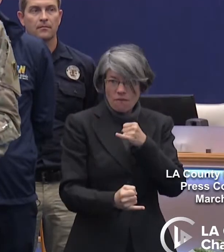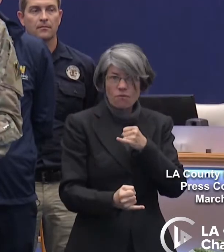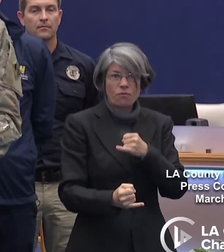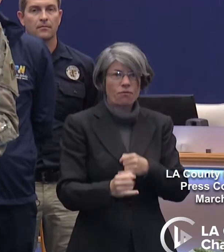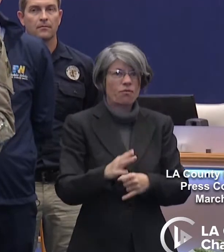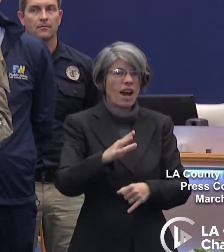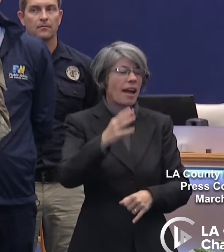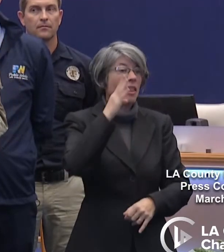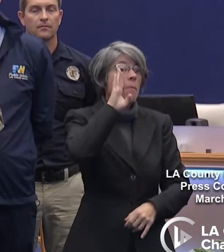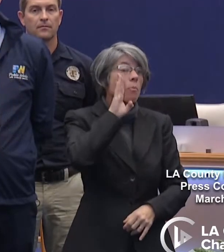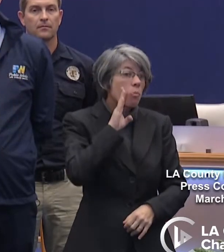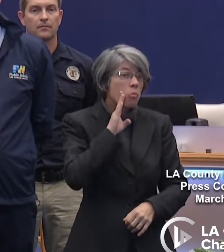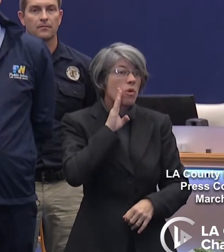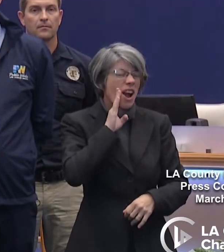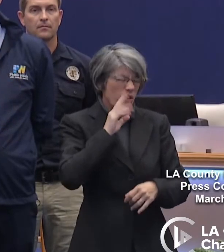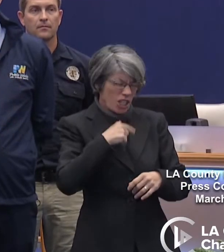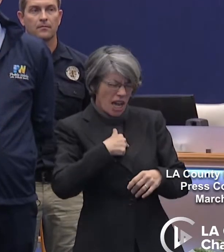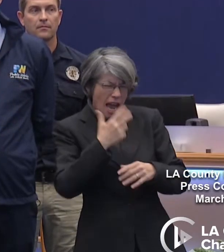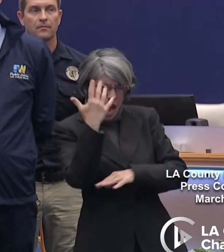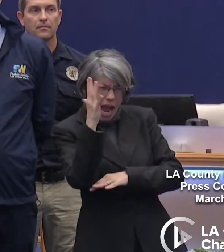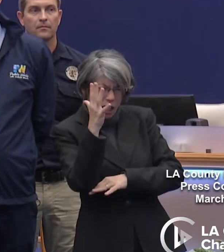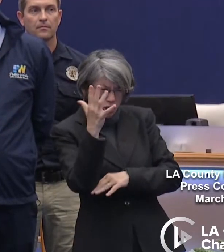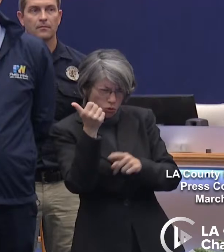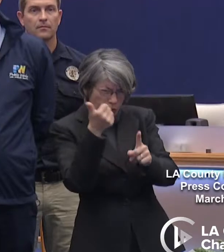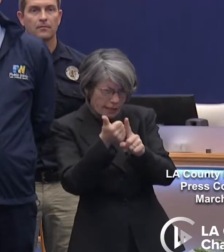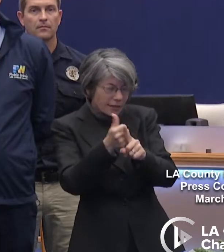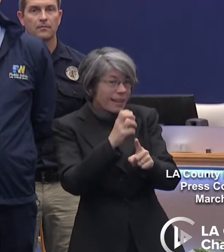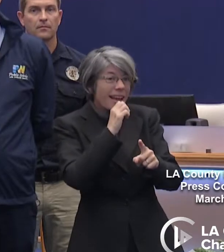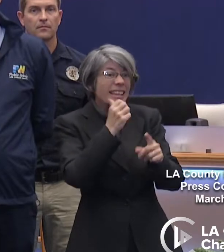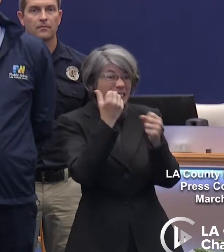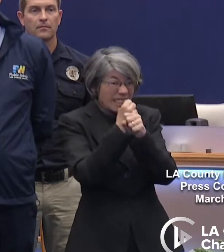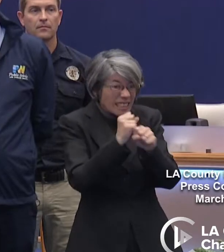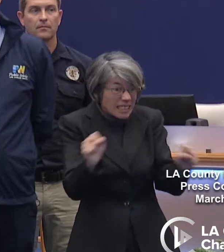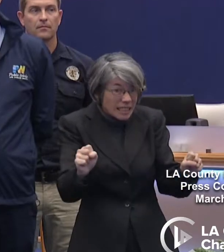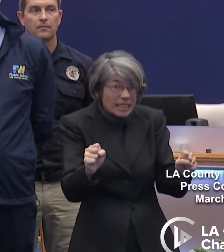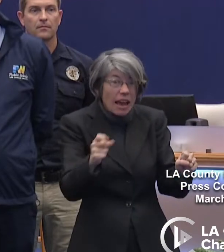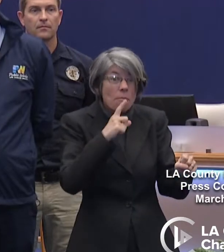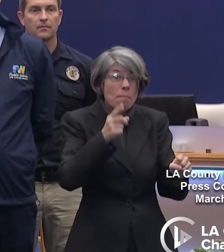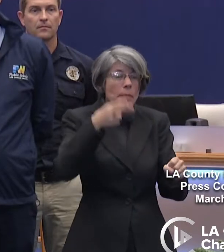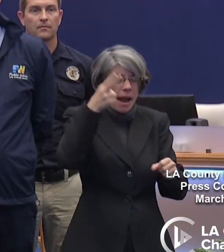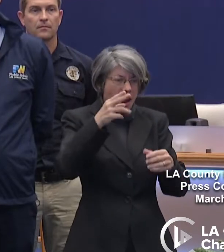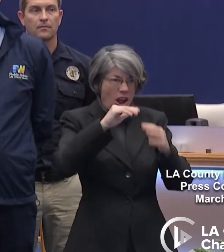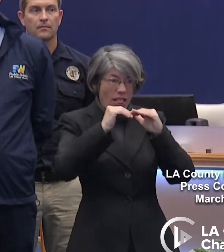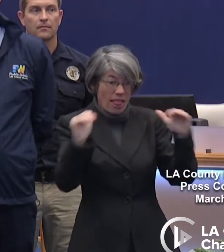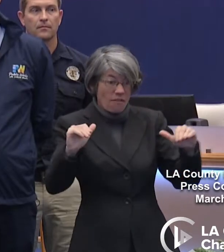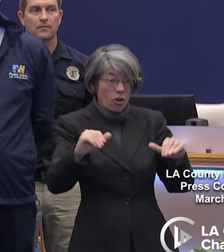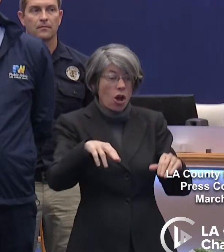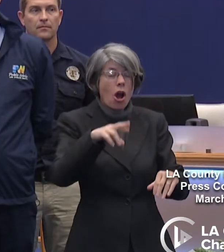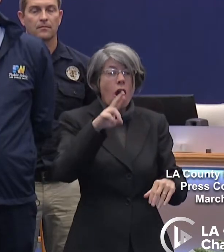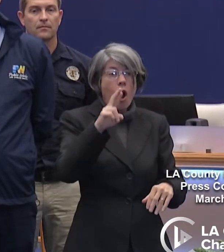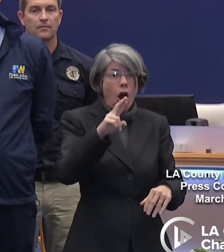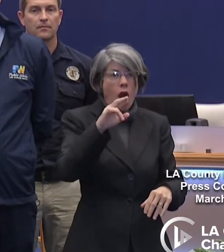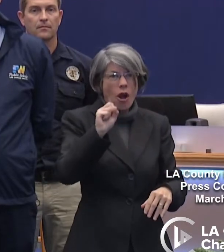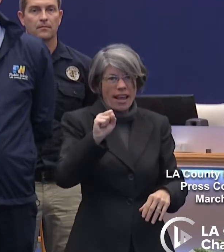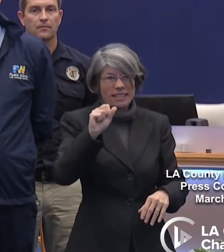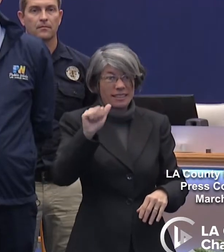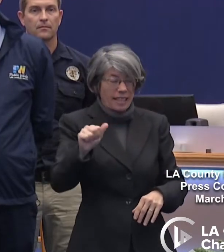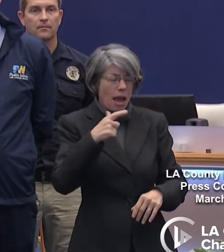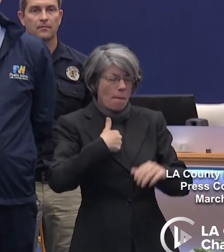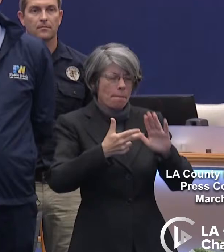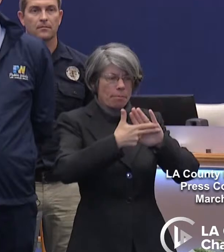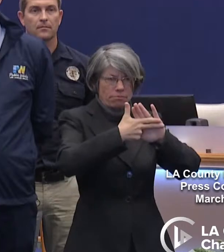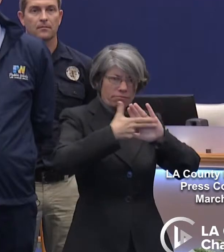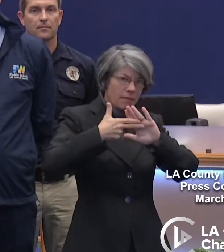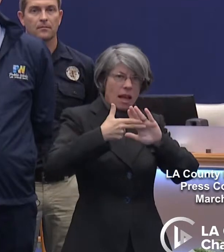dots. If a tree is reassessed and determined to be non-hazardous by a higher-level ISA-certified arborist, it will be marked